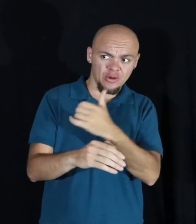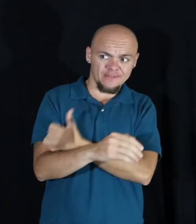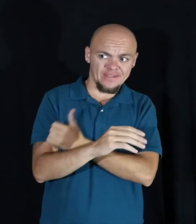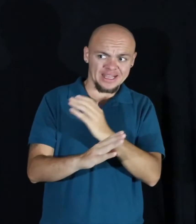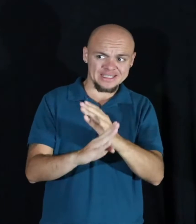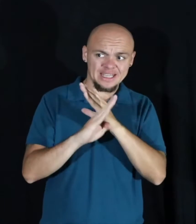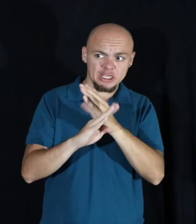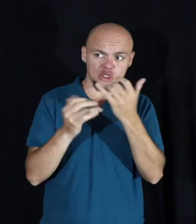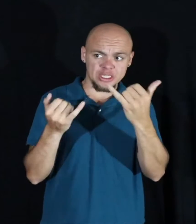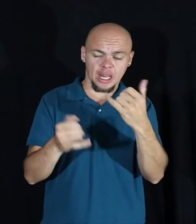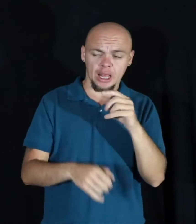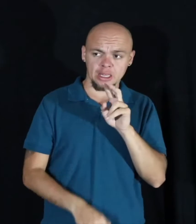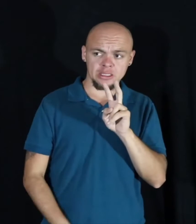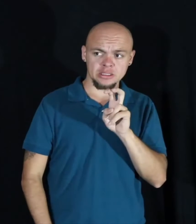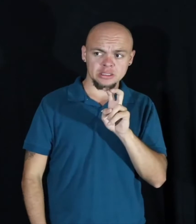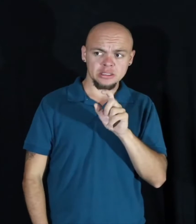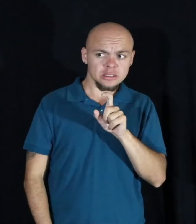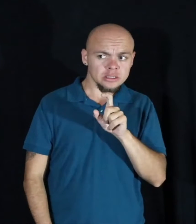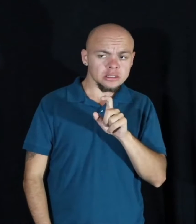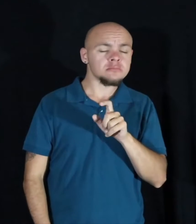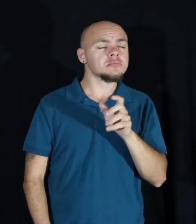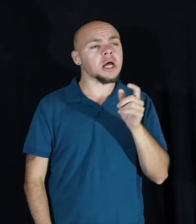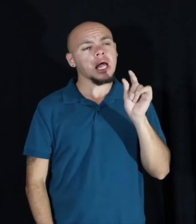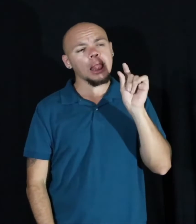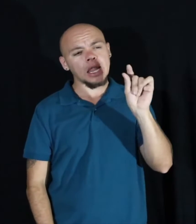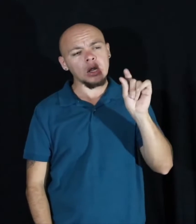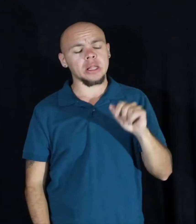today?" She said, "A little."